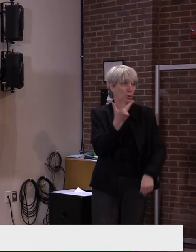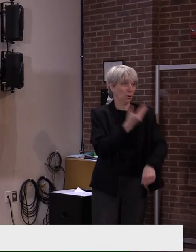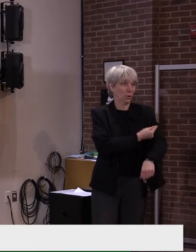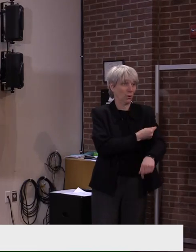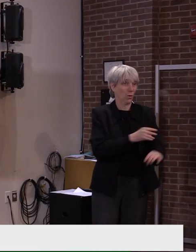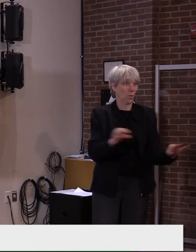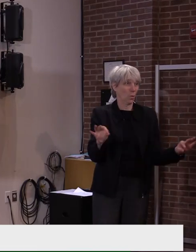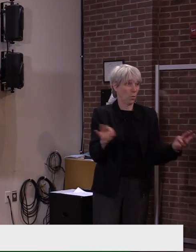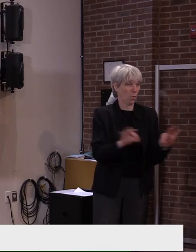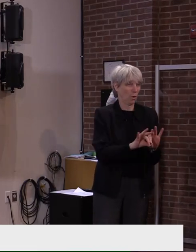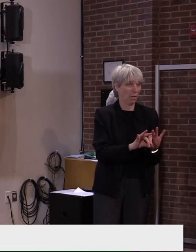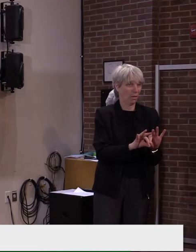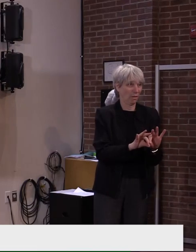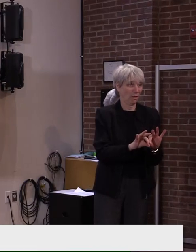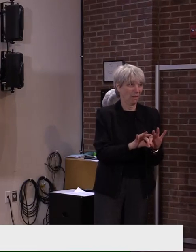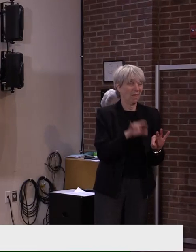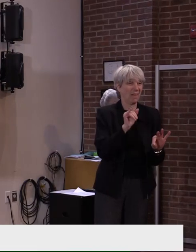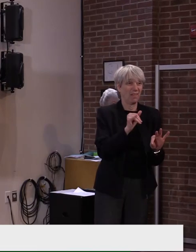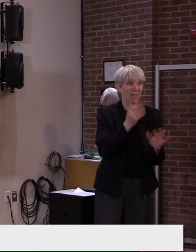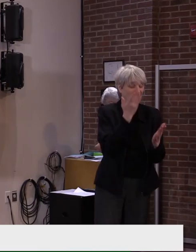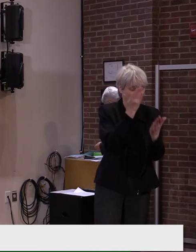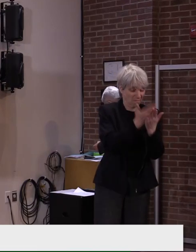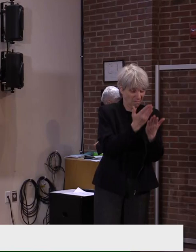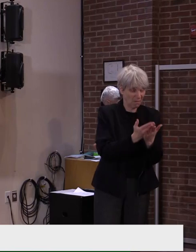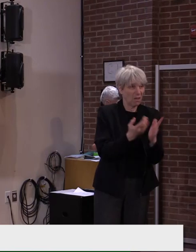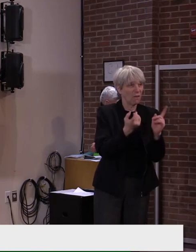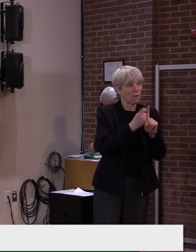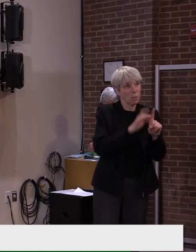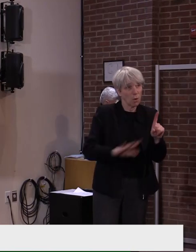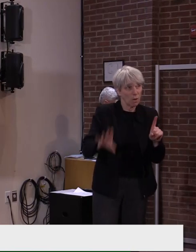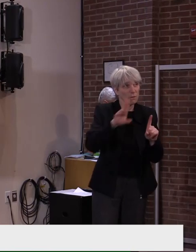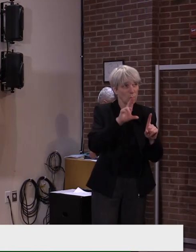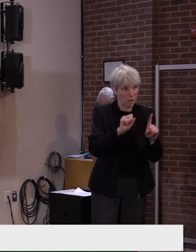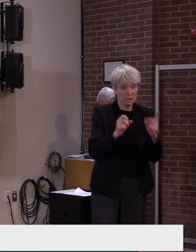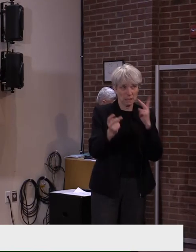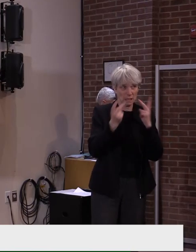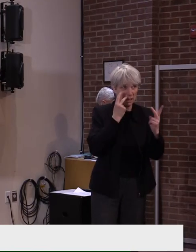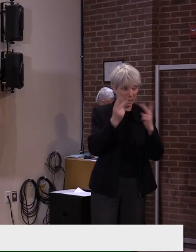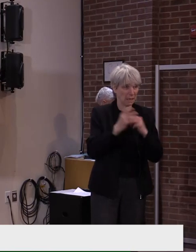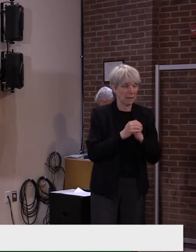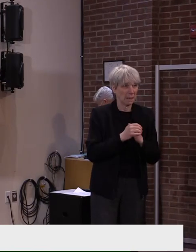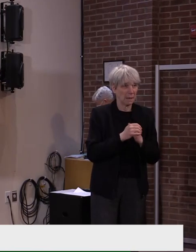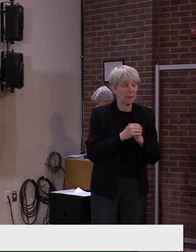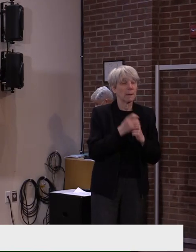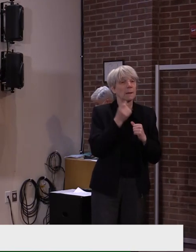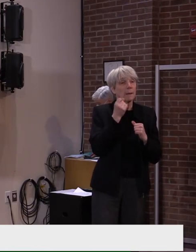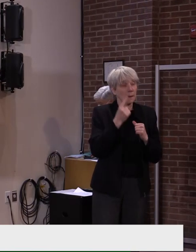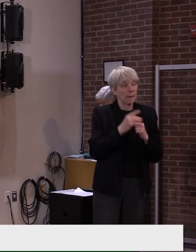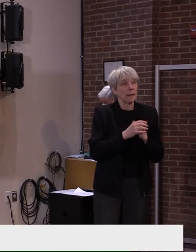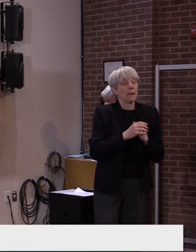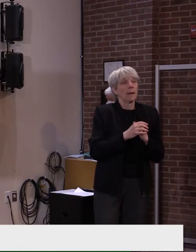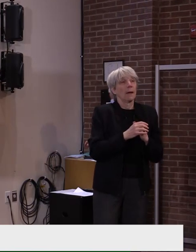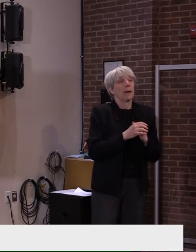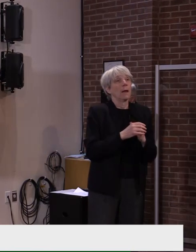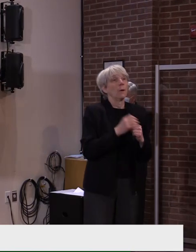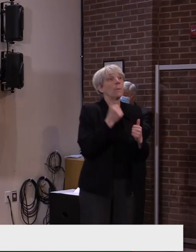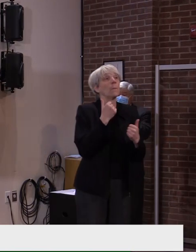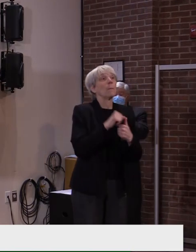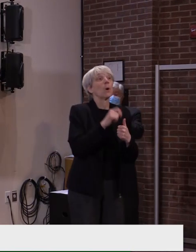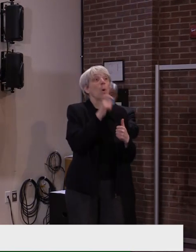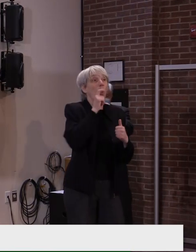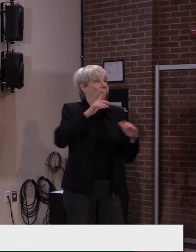out. The data on serious outcomes, however, are key indicators of the worst impacts of the